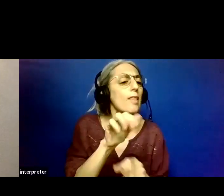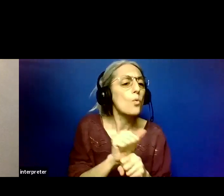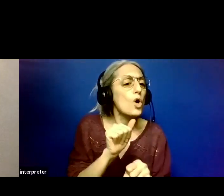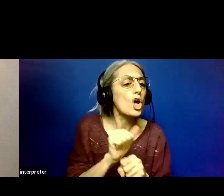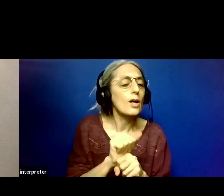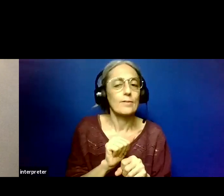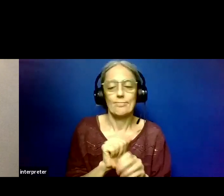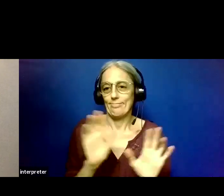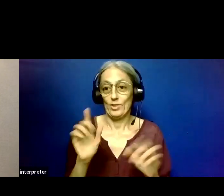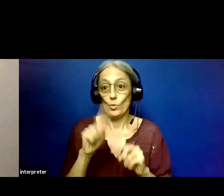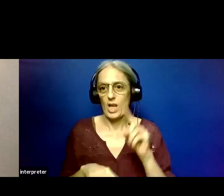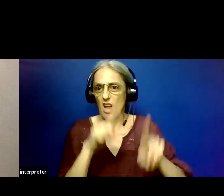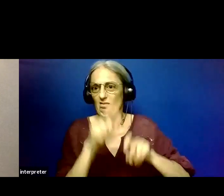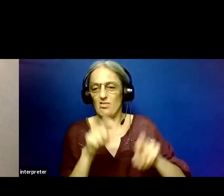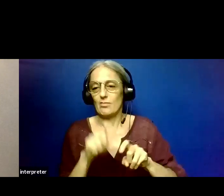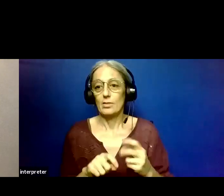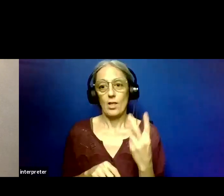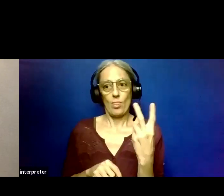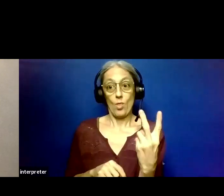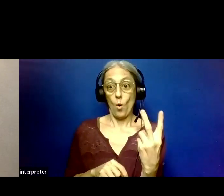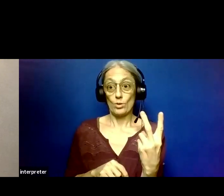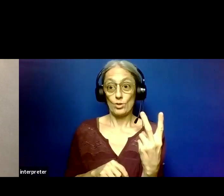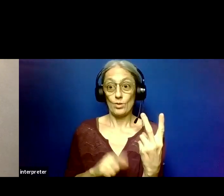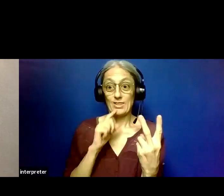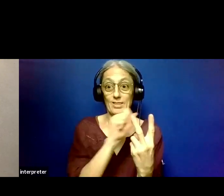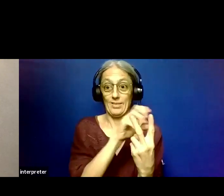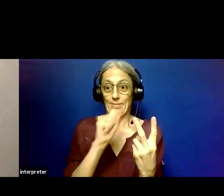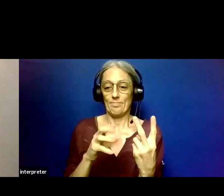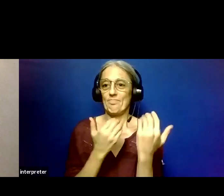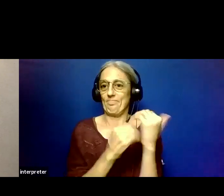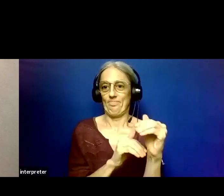ask. So what are some of the tasks that service animals perform?